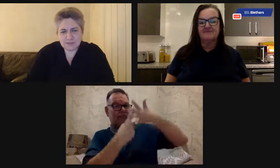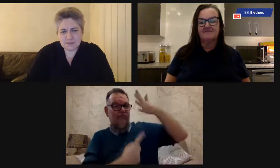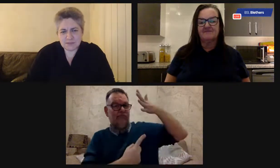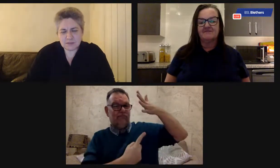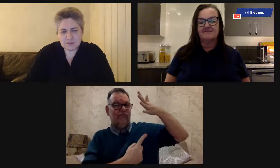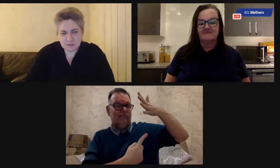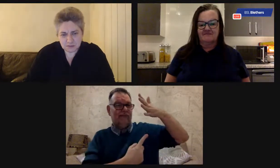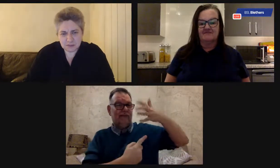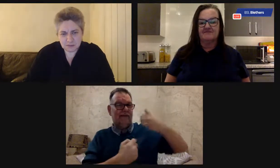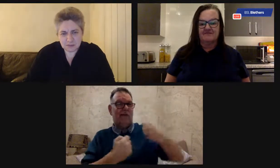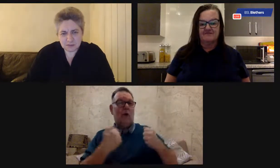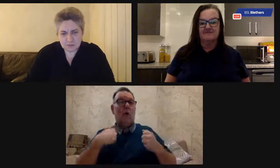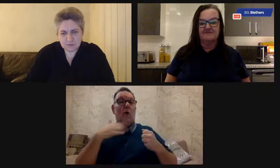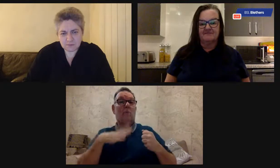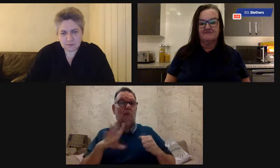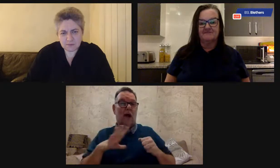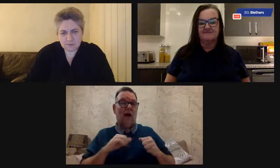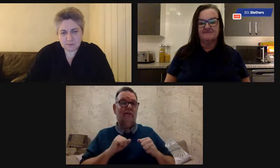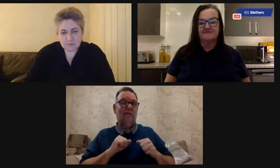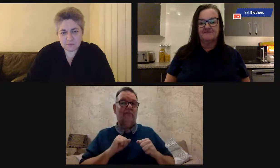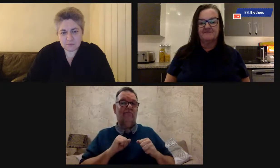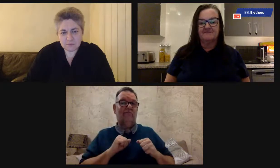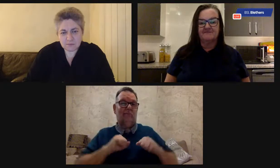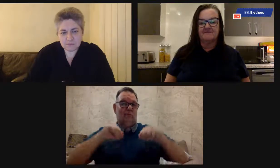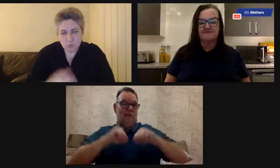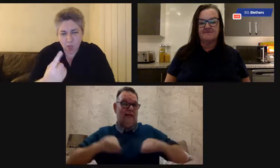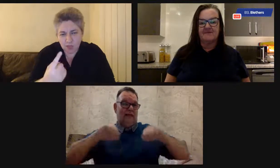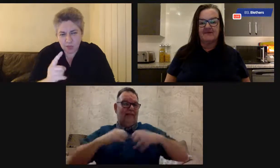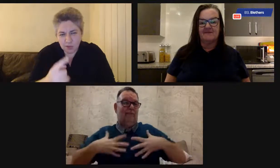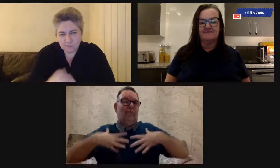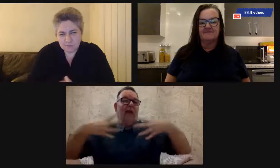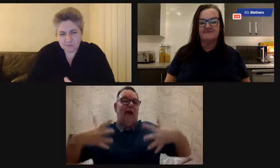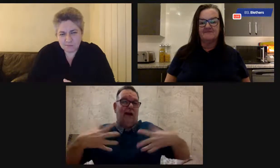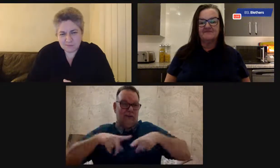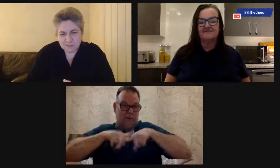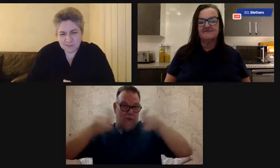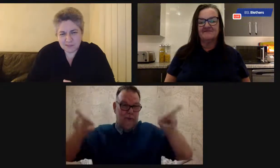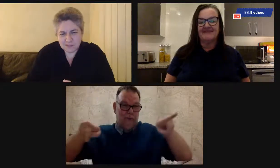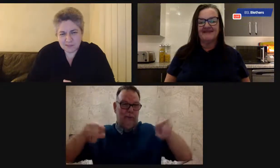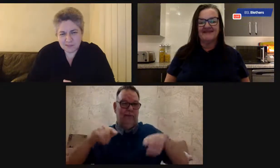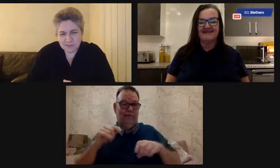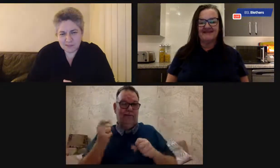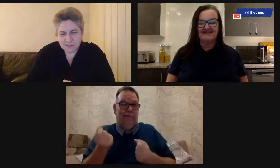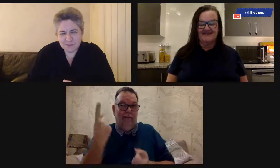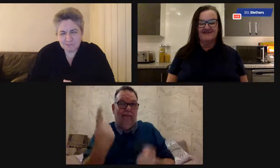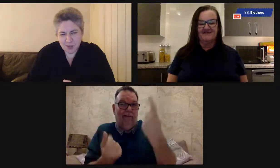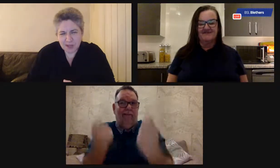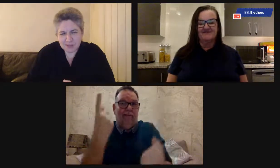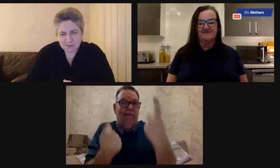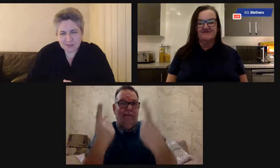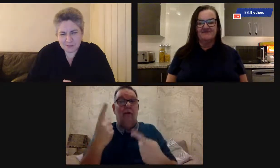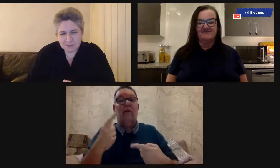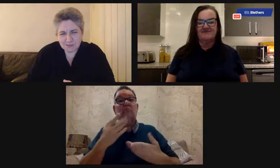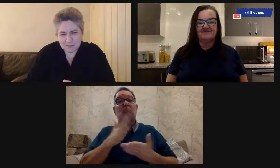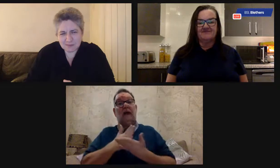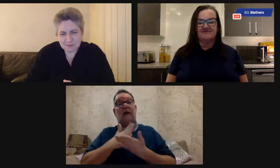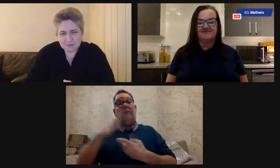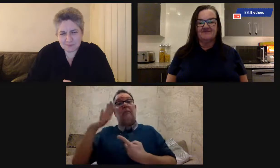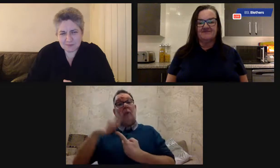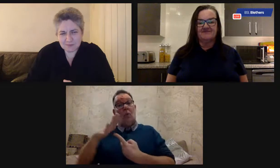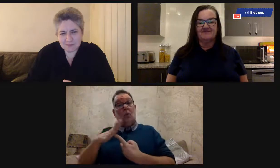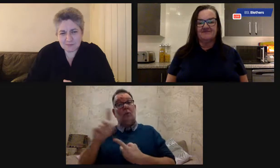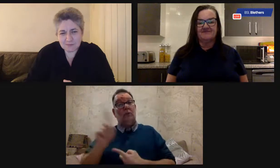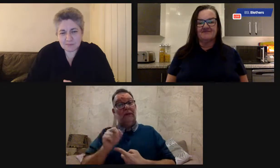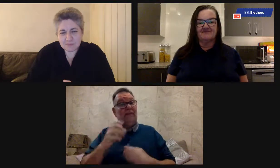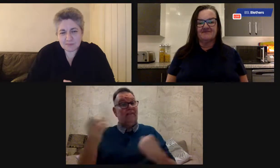Avril, so many, and we've got lots of things planned up our sleeve. But we're waiting for it to be a surprise when